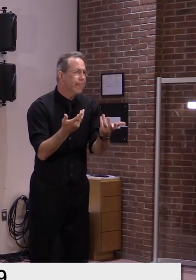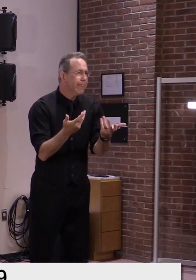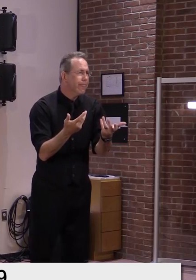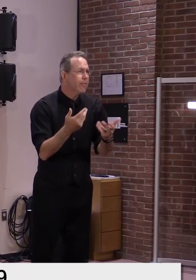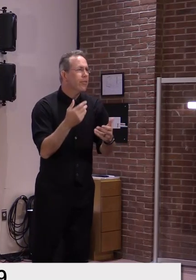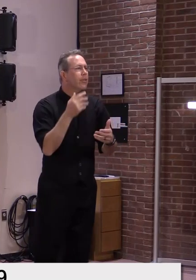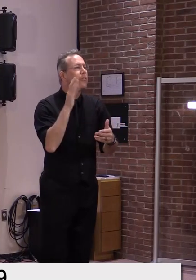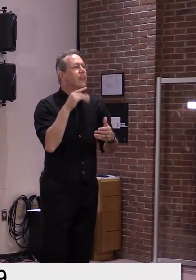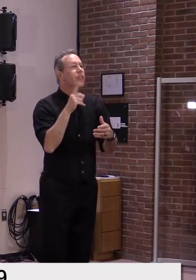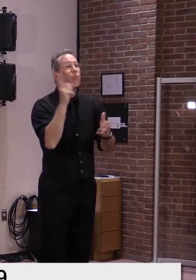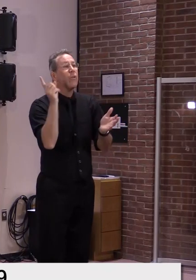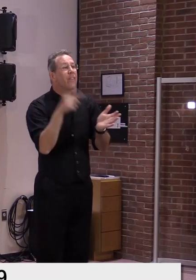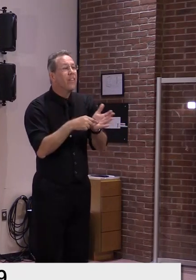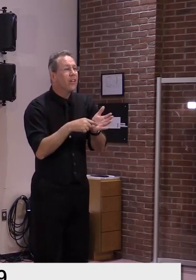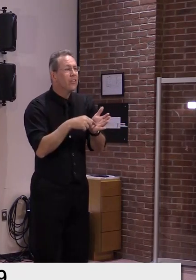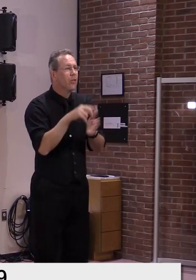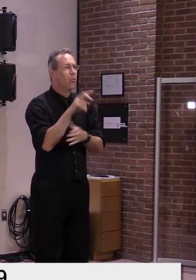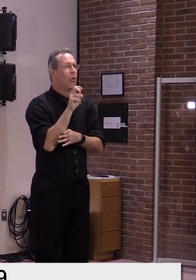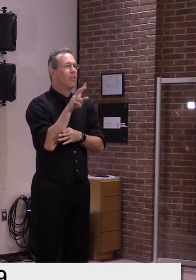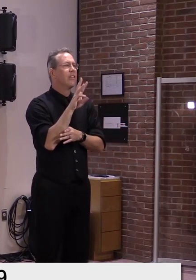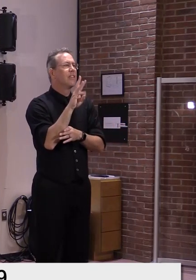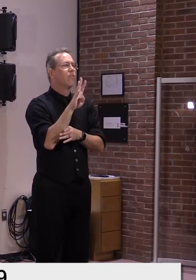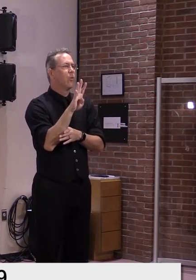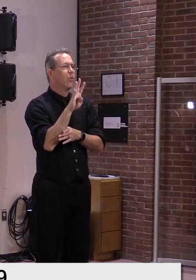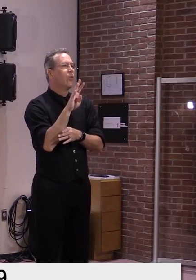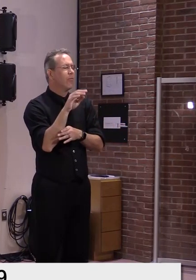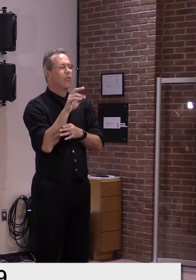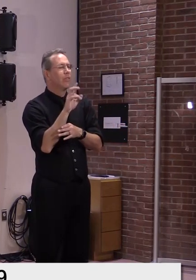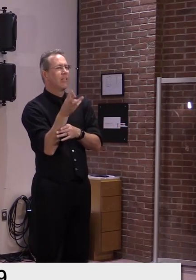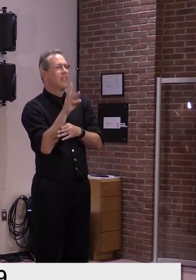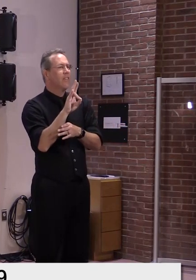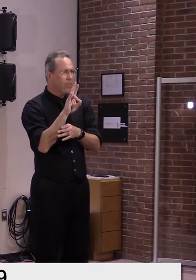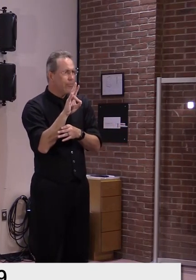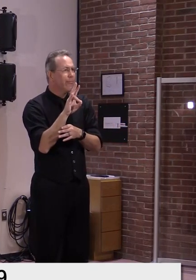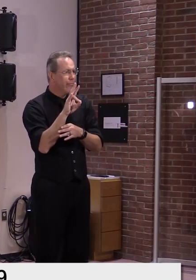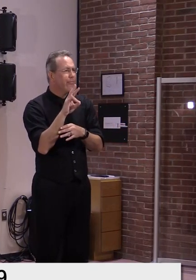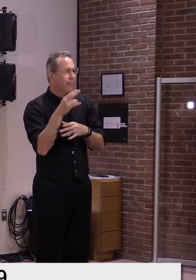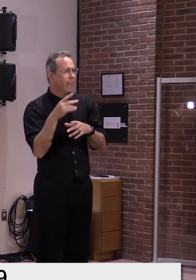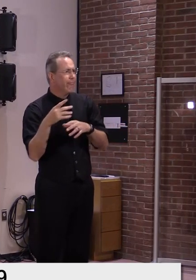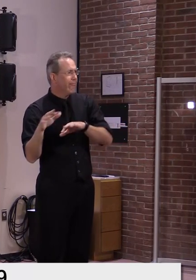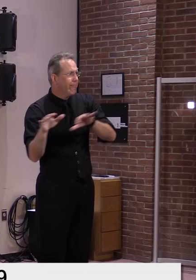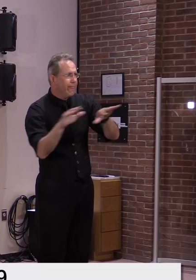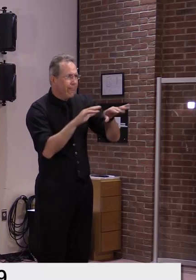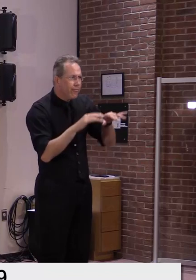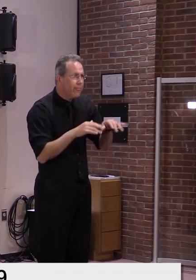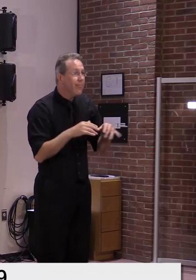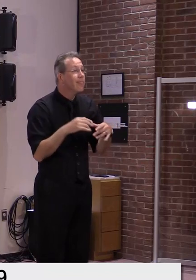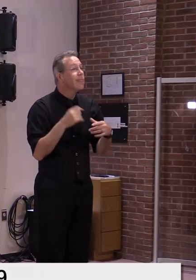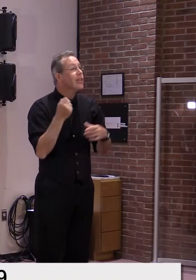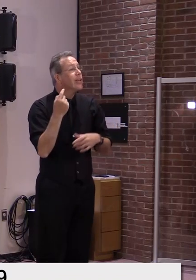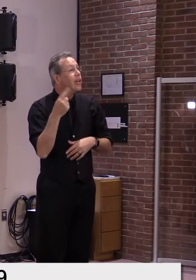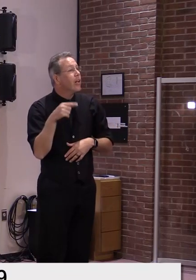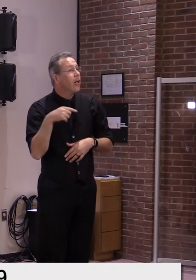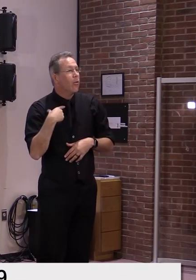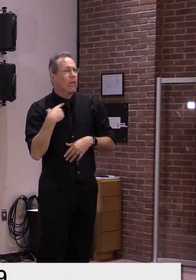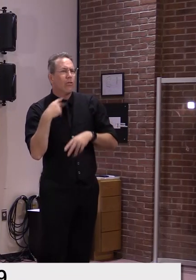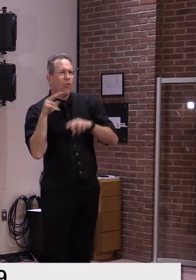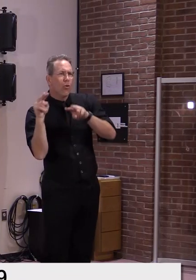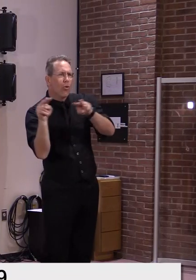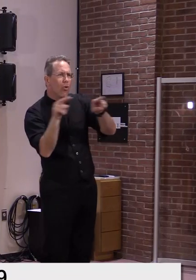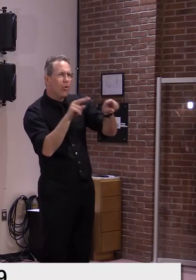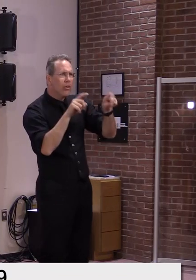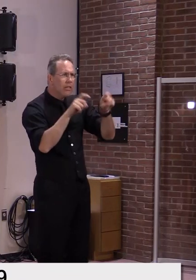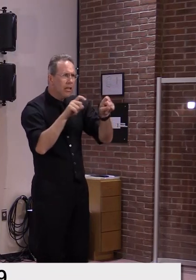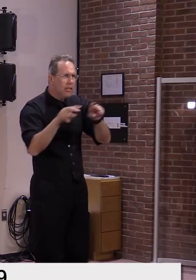1,167 cases reported this semester. However, when you look at the amount of testing that was conducted, you see the positivity rate was still